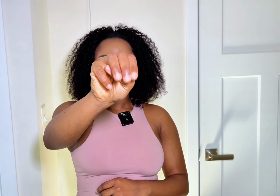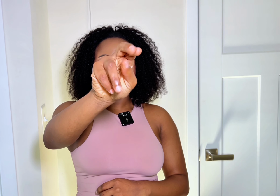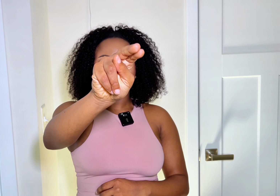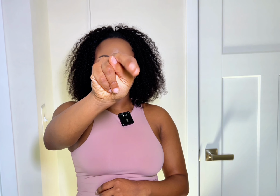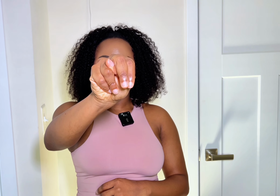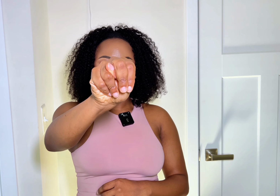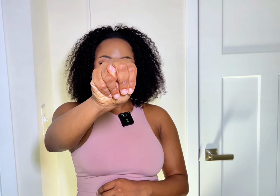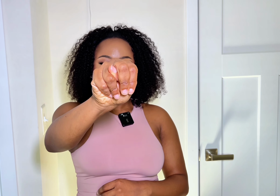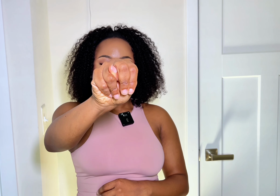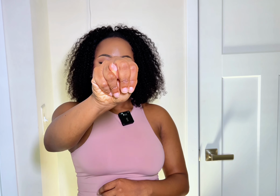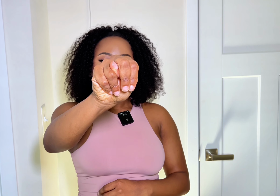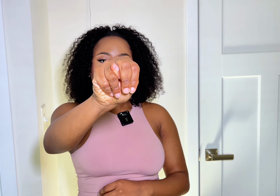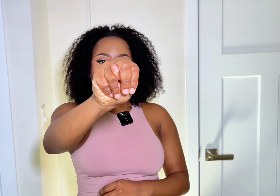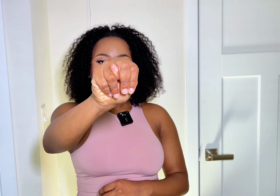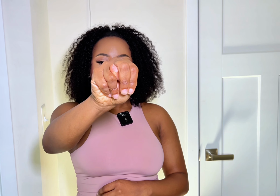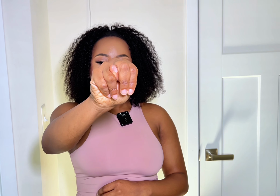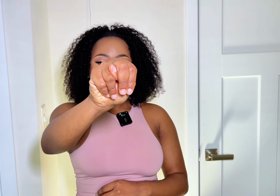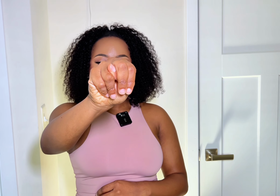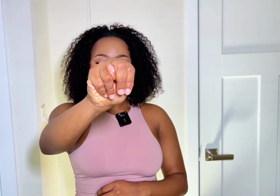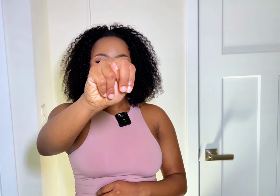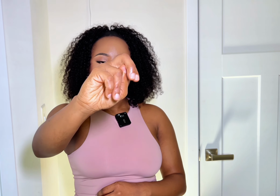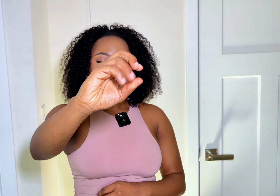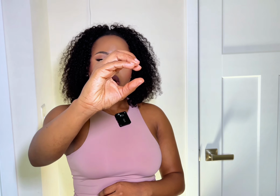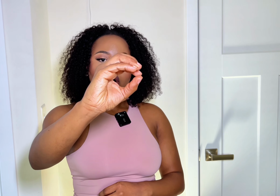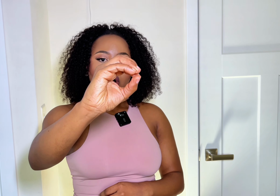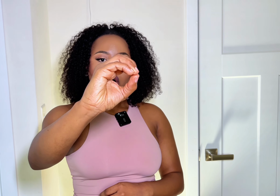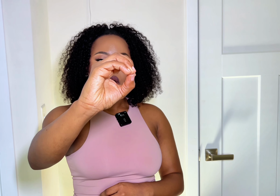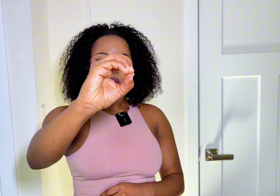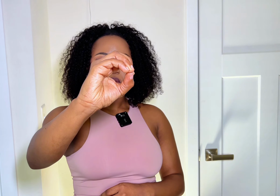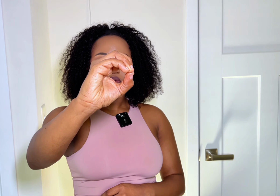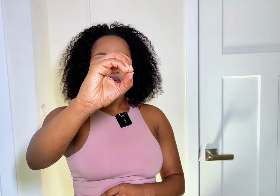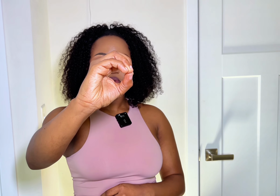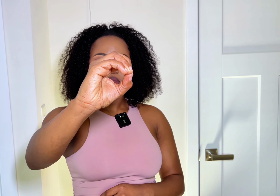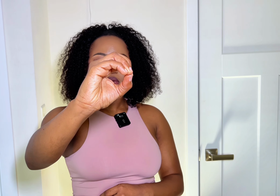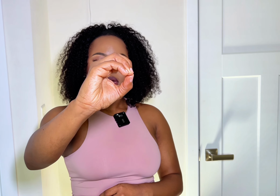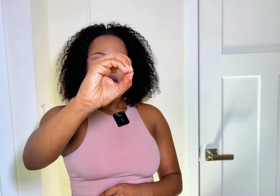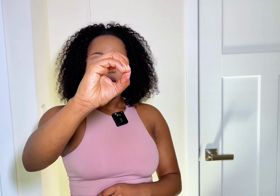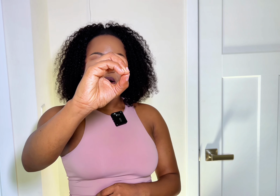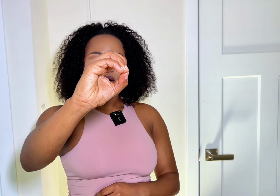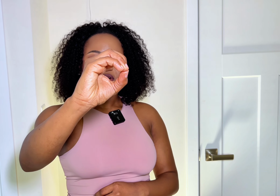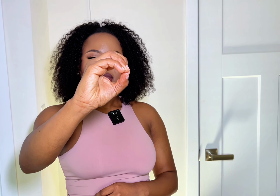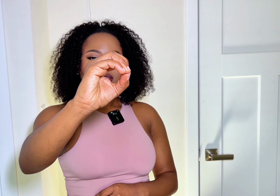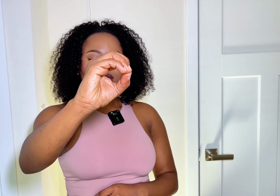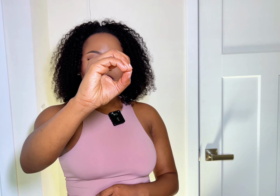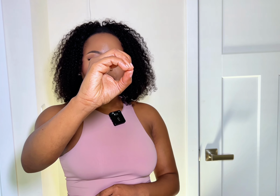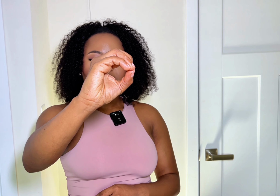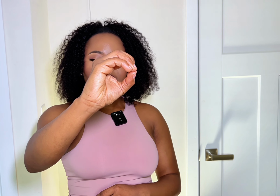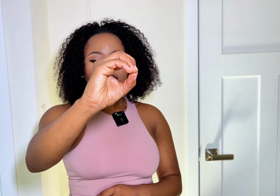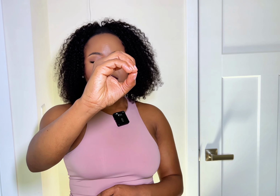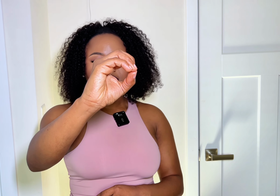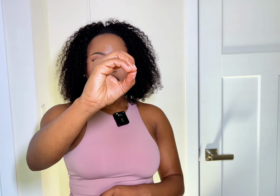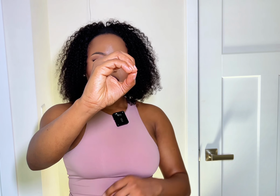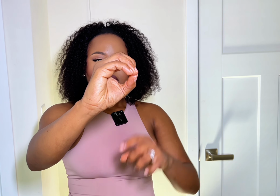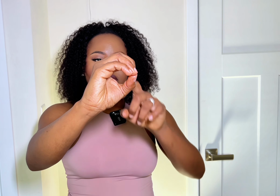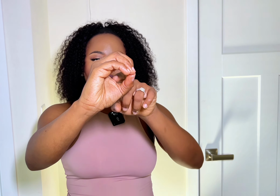This is N. And now O. O. O. This should be pretty easy. You